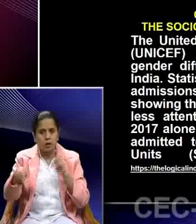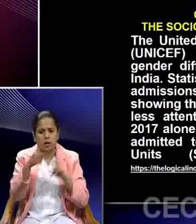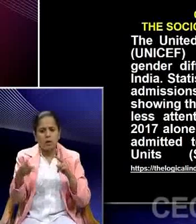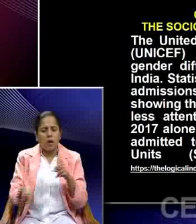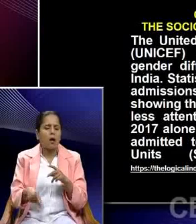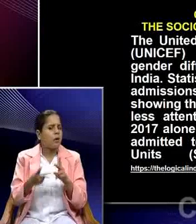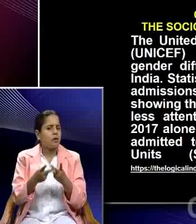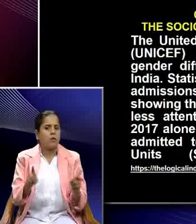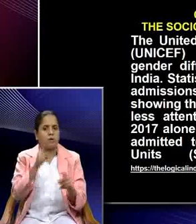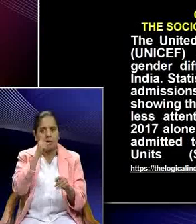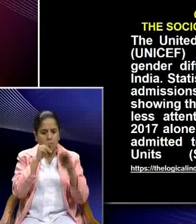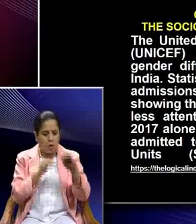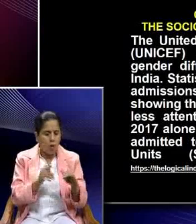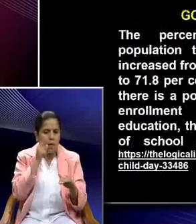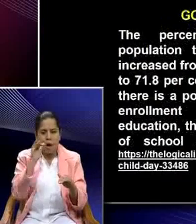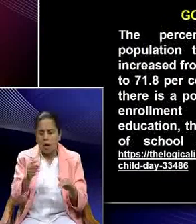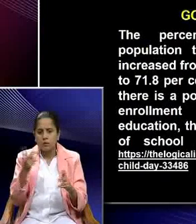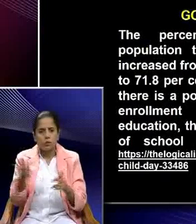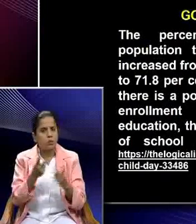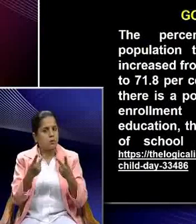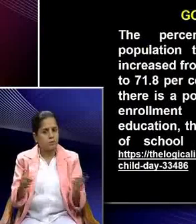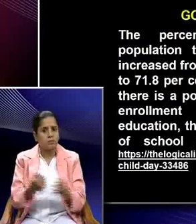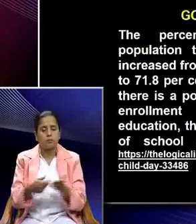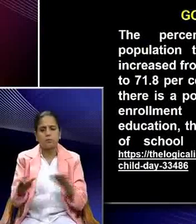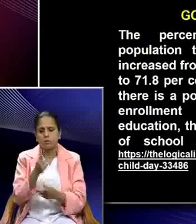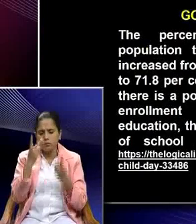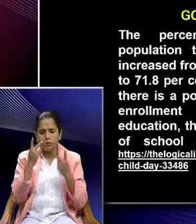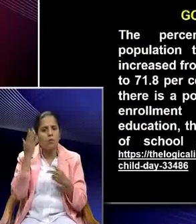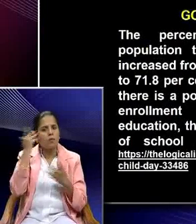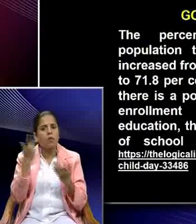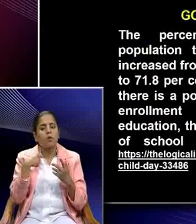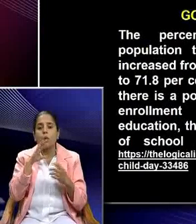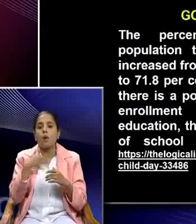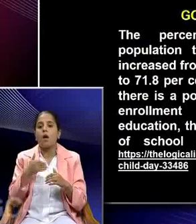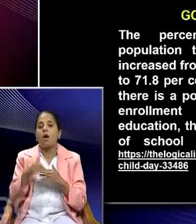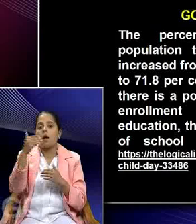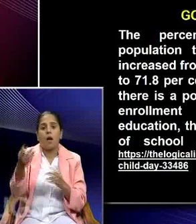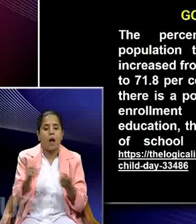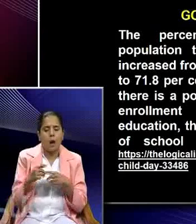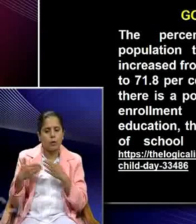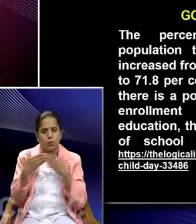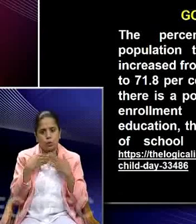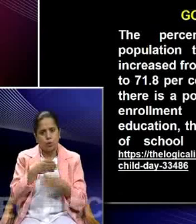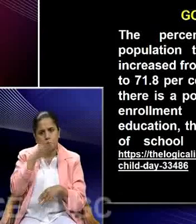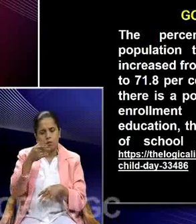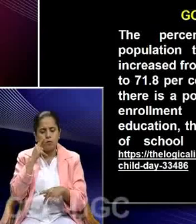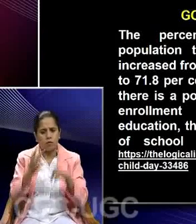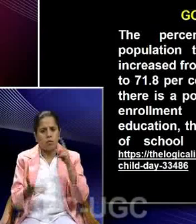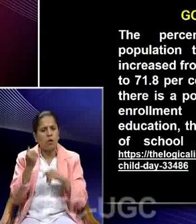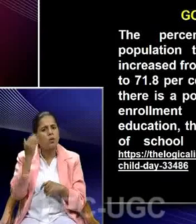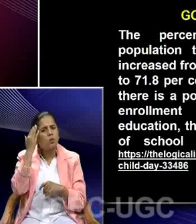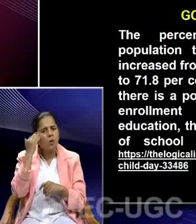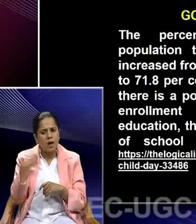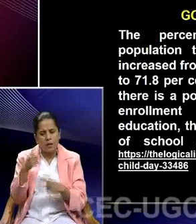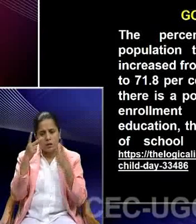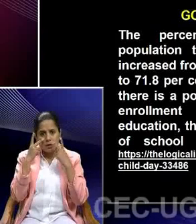between boy child and girl child. And then of course when we reach the stage of going to school, we find that while